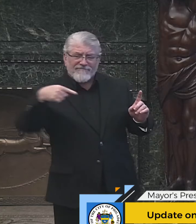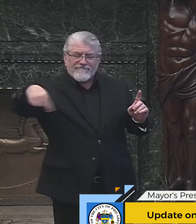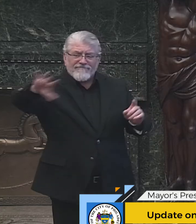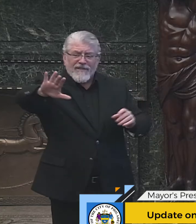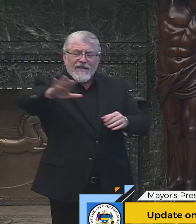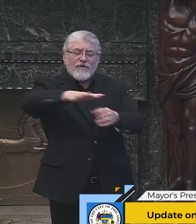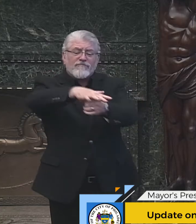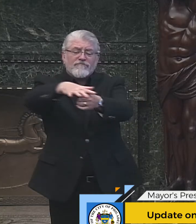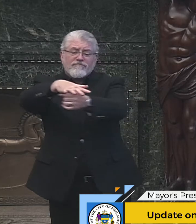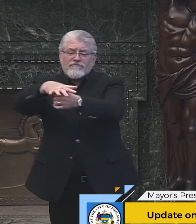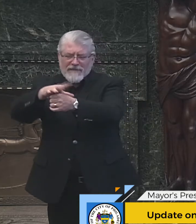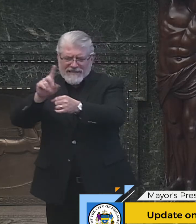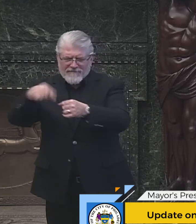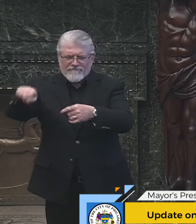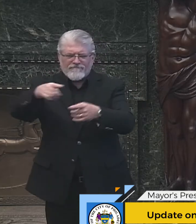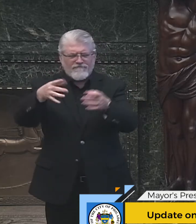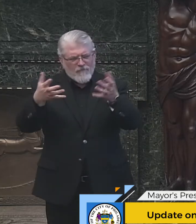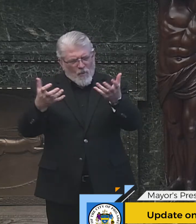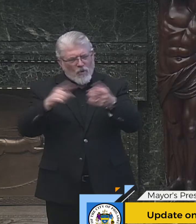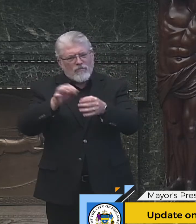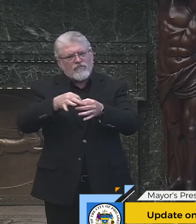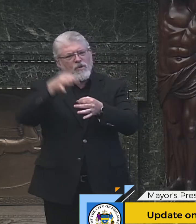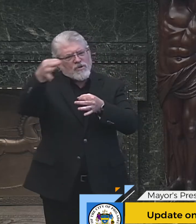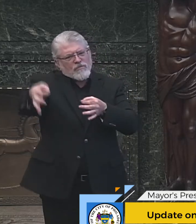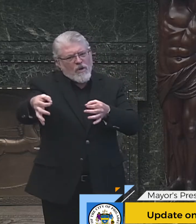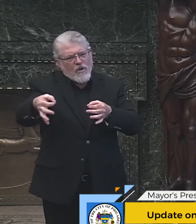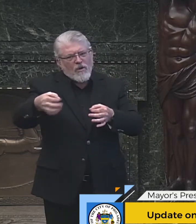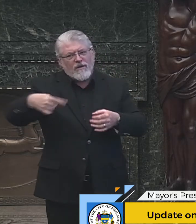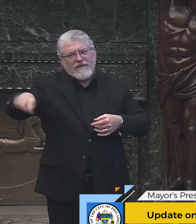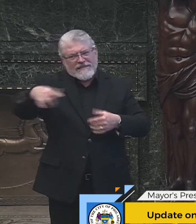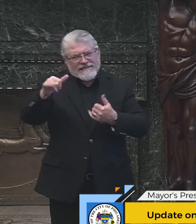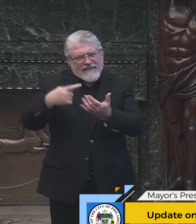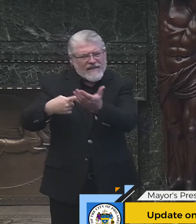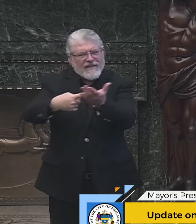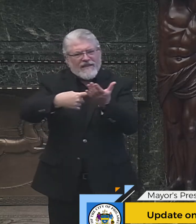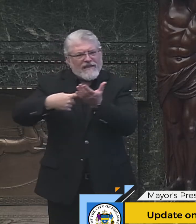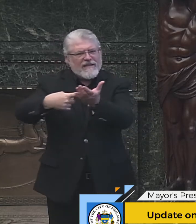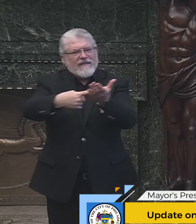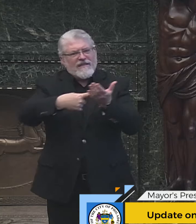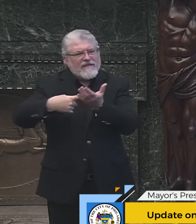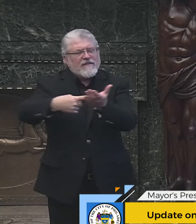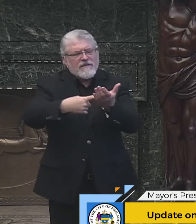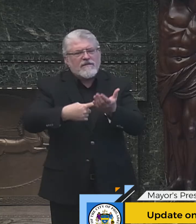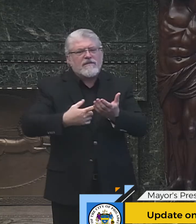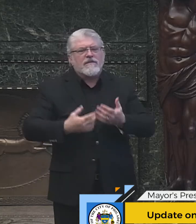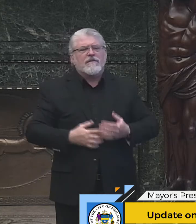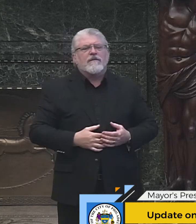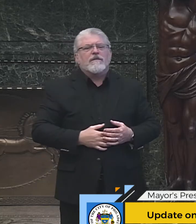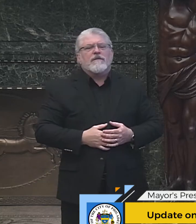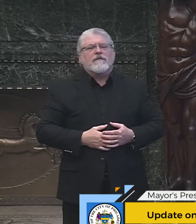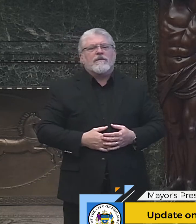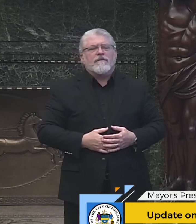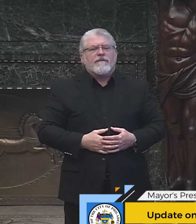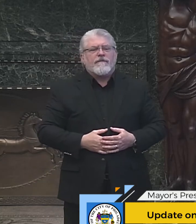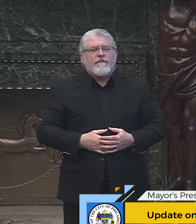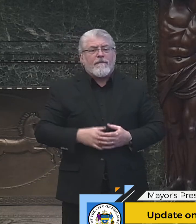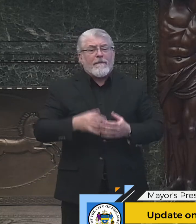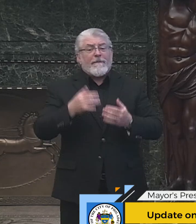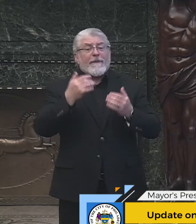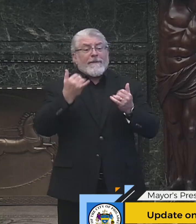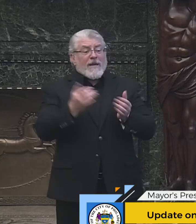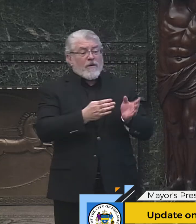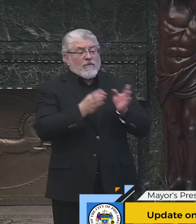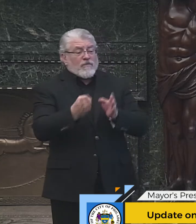and the city budget when do budget hearings start, and will they be held